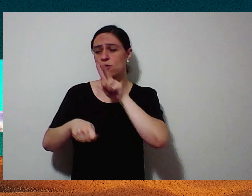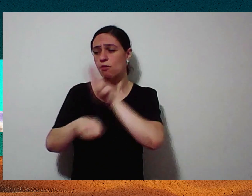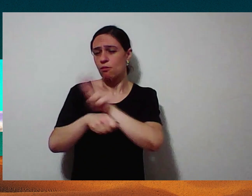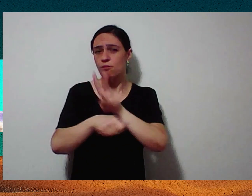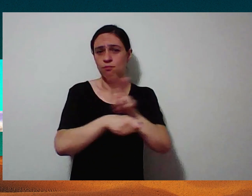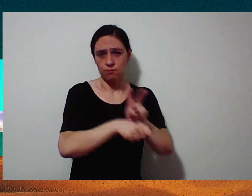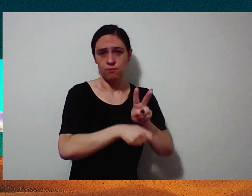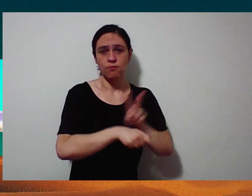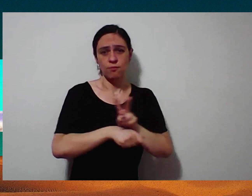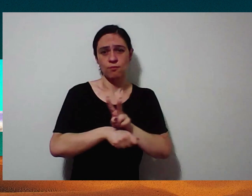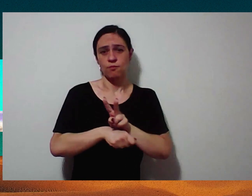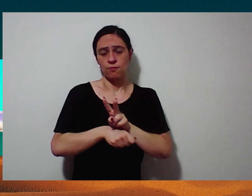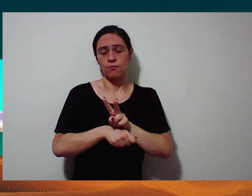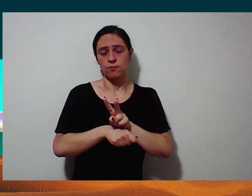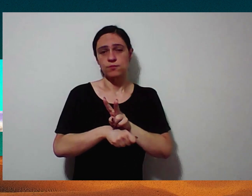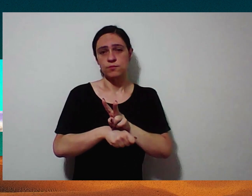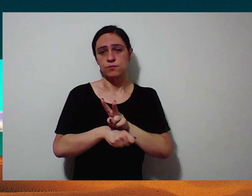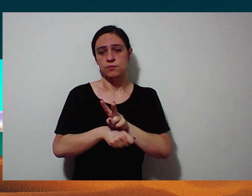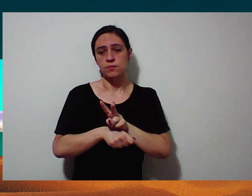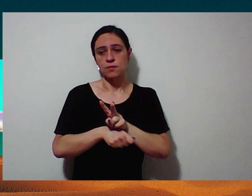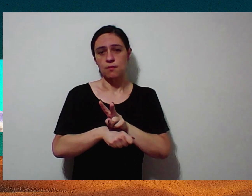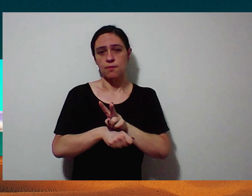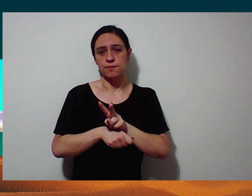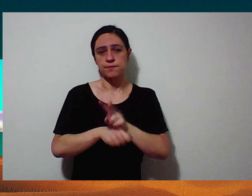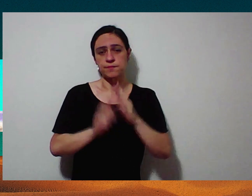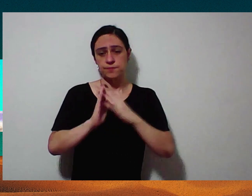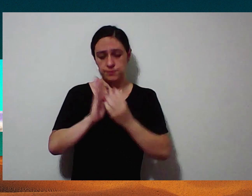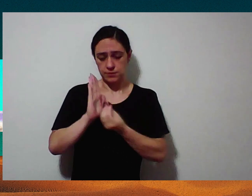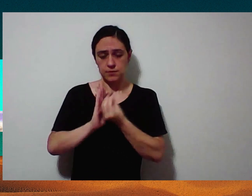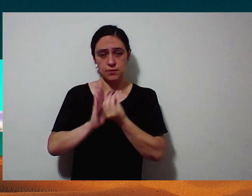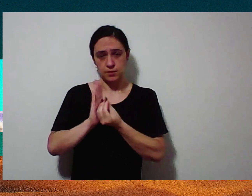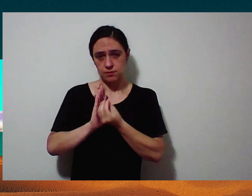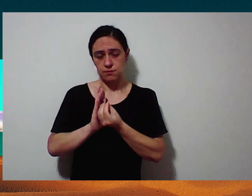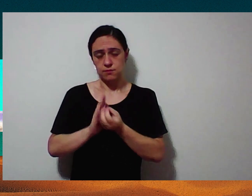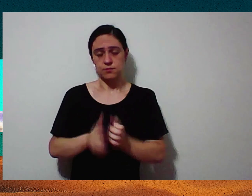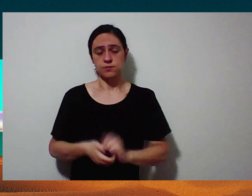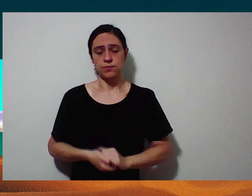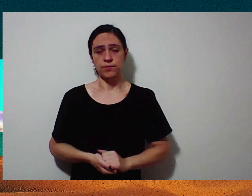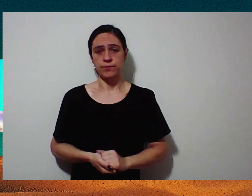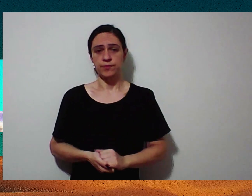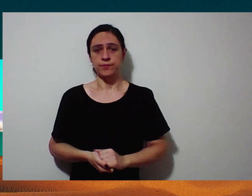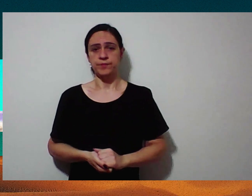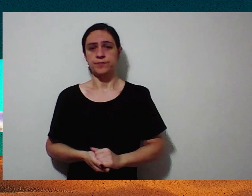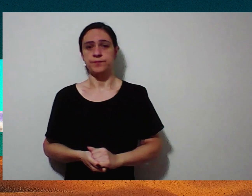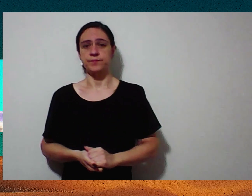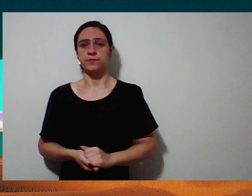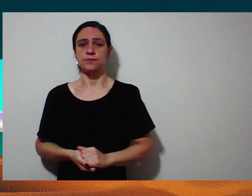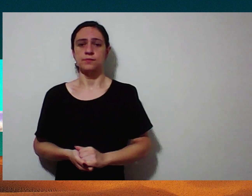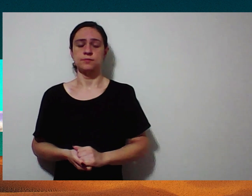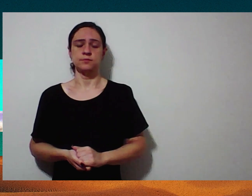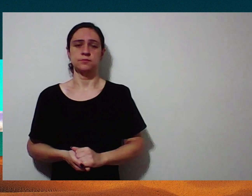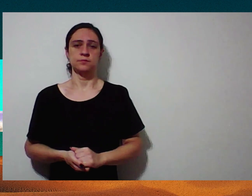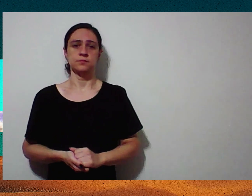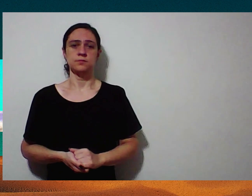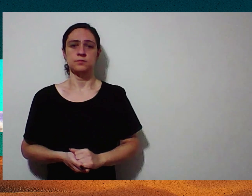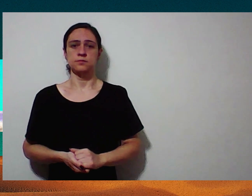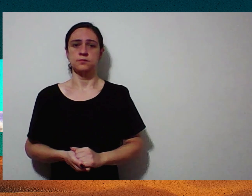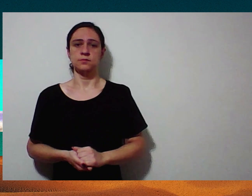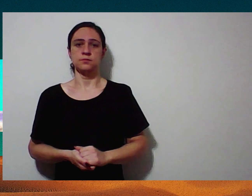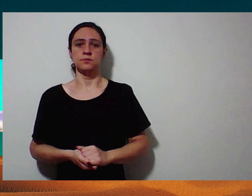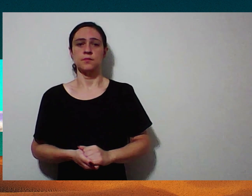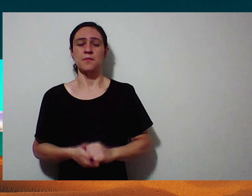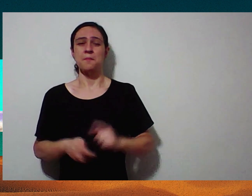Deus fique na sua igreja. And very capable shepherding so that the flock of God may remain in the church. Mas Jesus veio